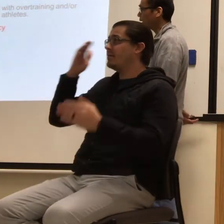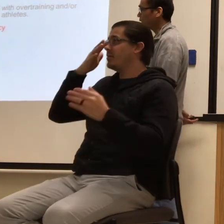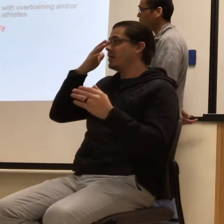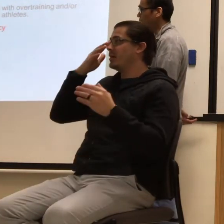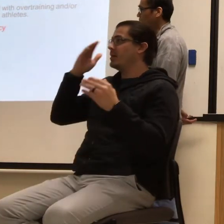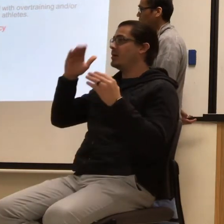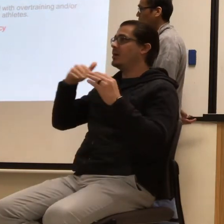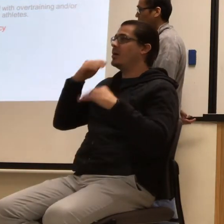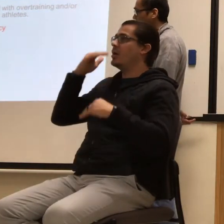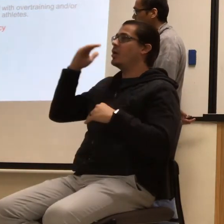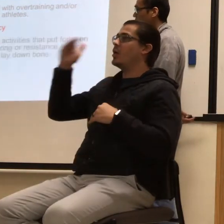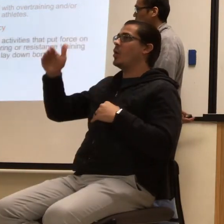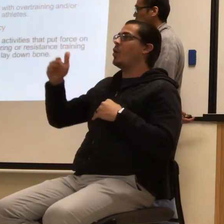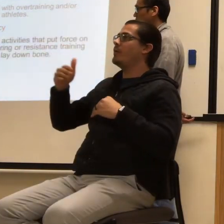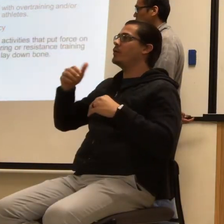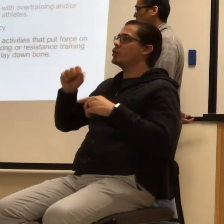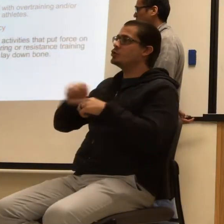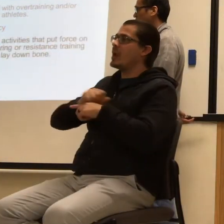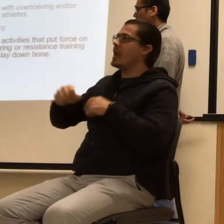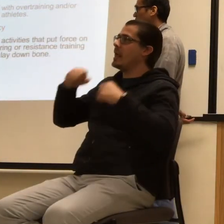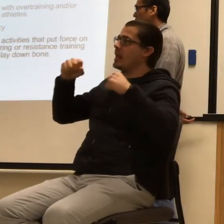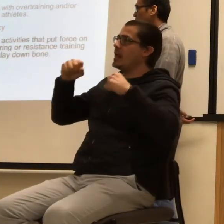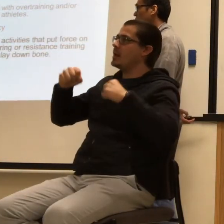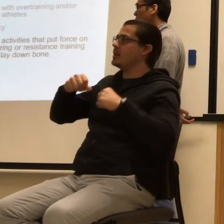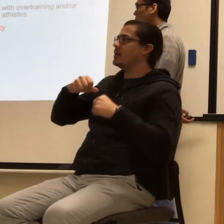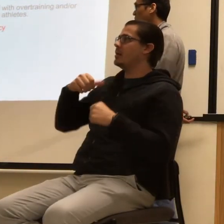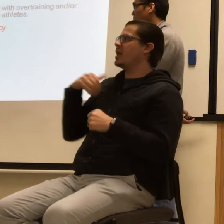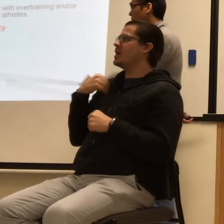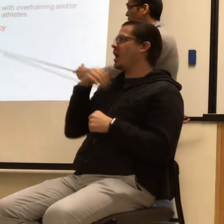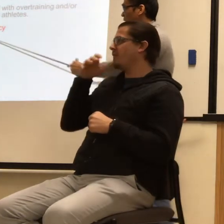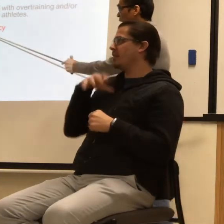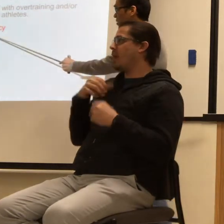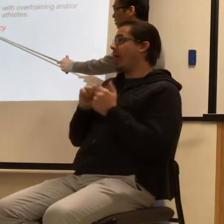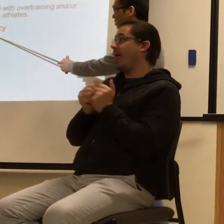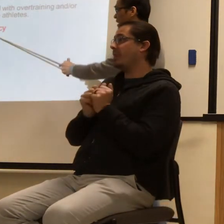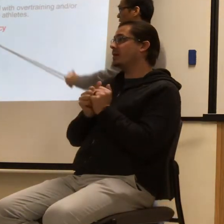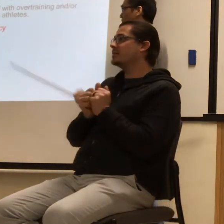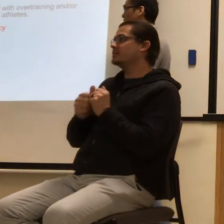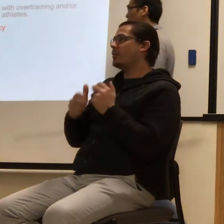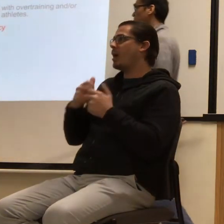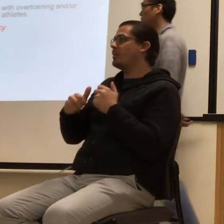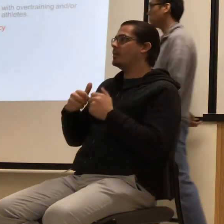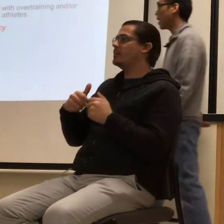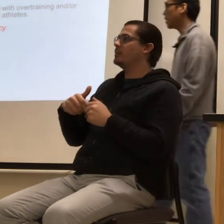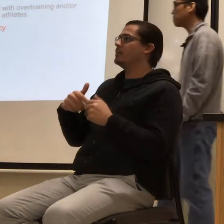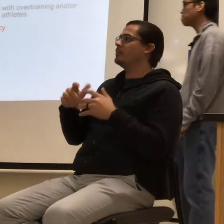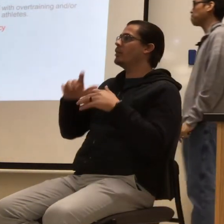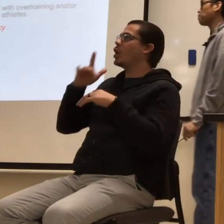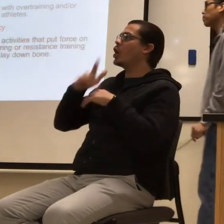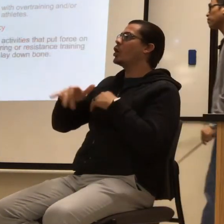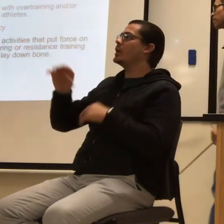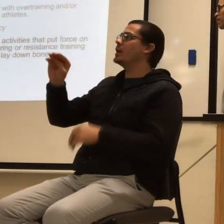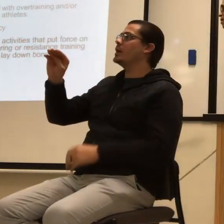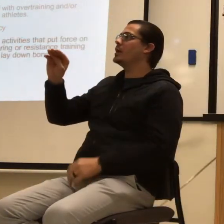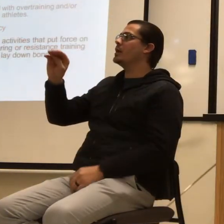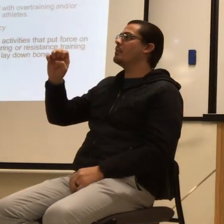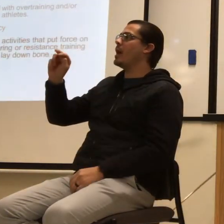Now, dietary calcium deficiency could be a cause. There's not enough calcium in your diet.